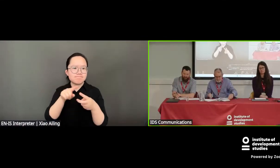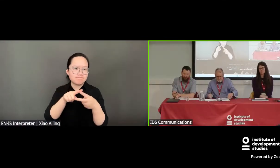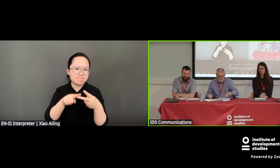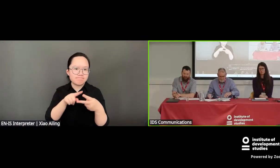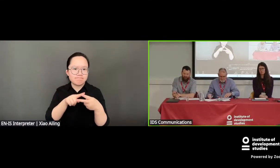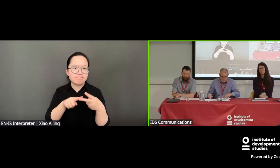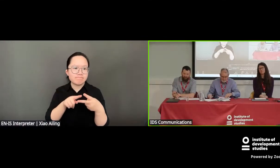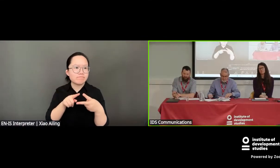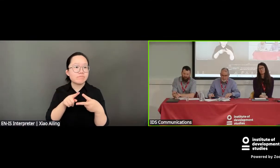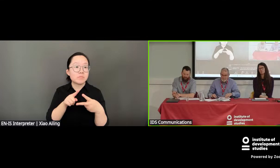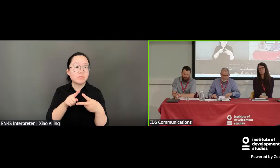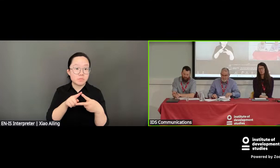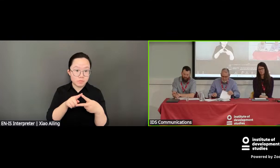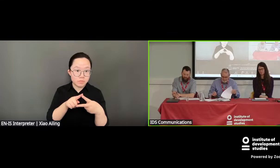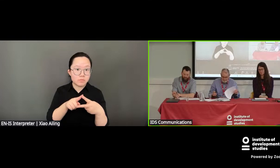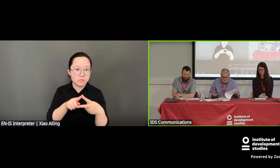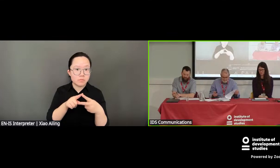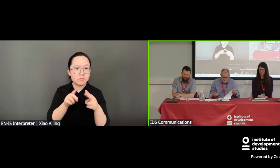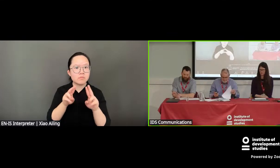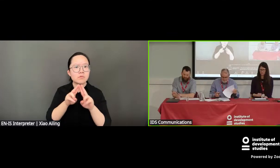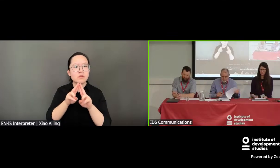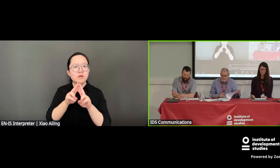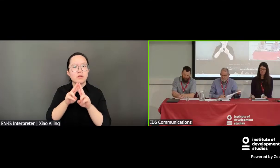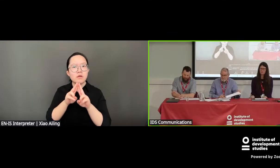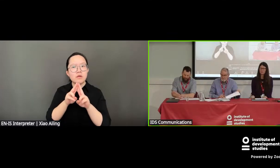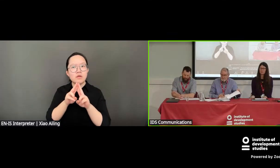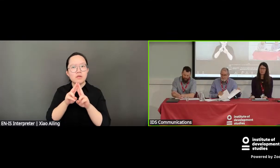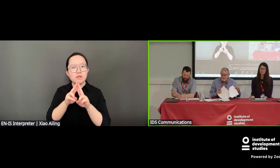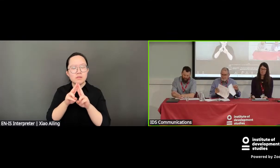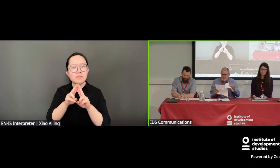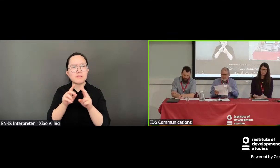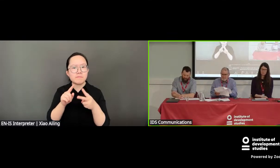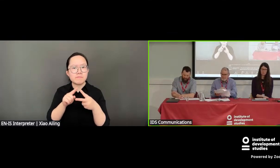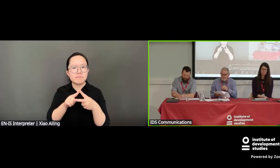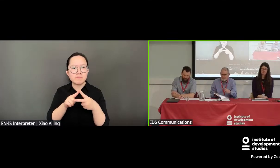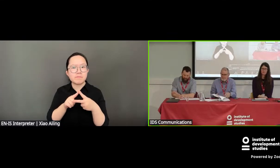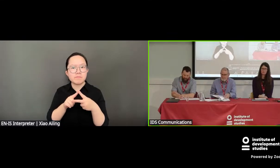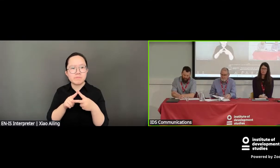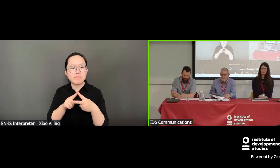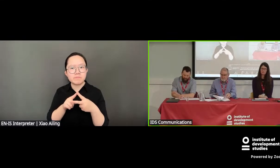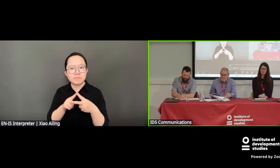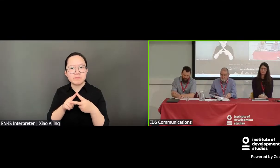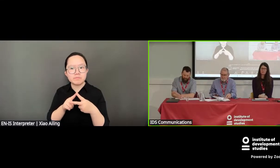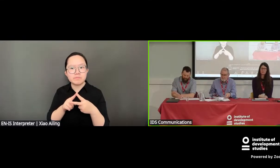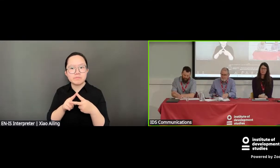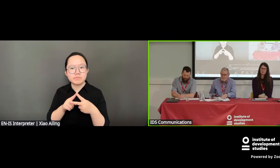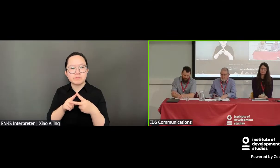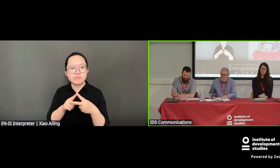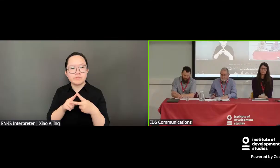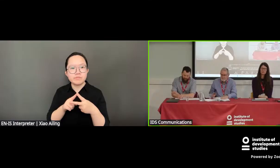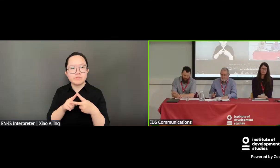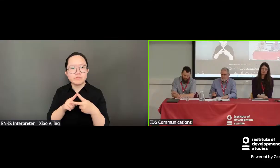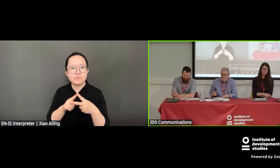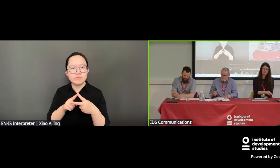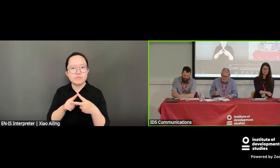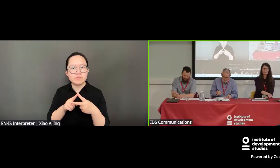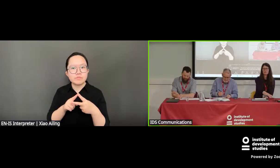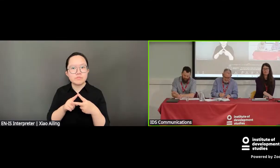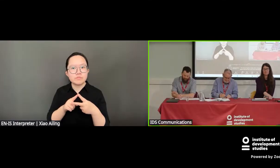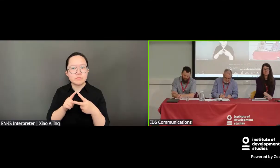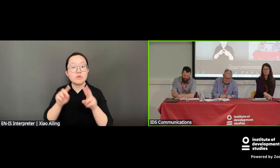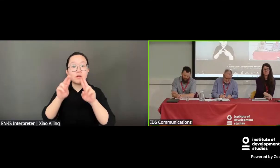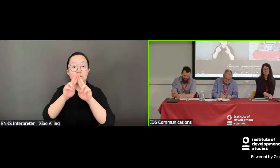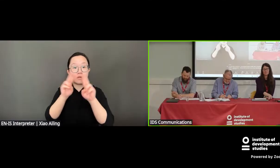international NGOs who support local NGOs to implement programs ensure that such programs